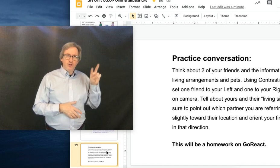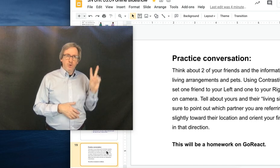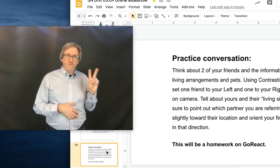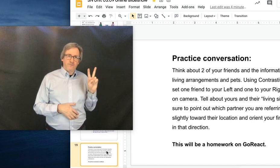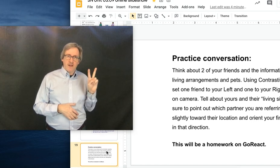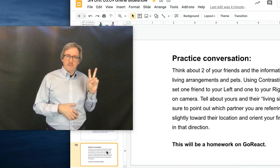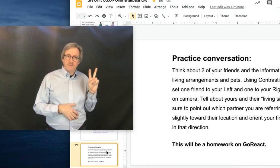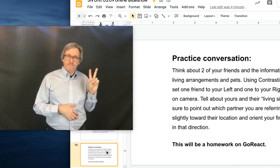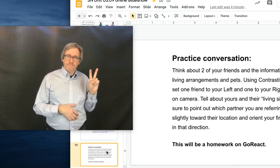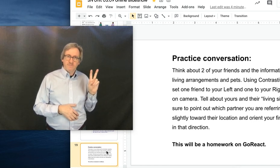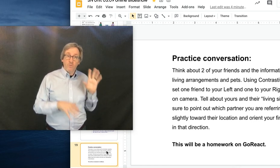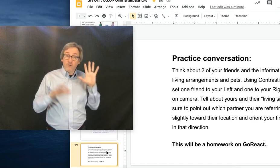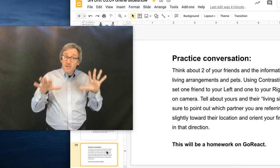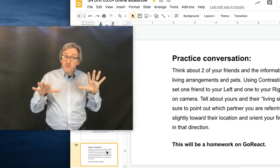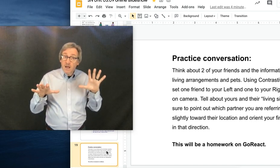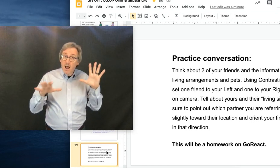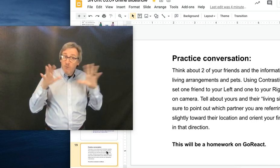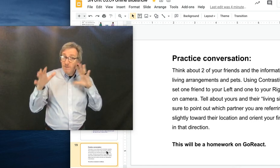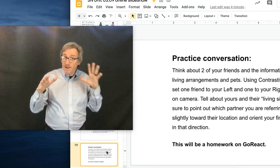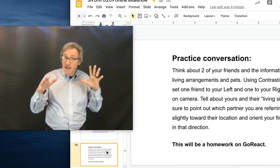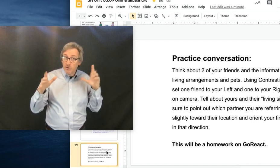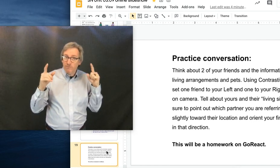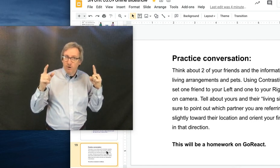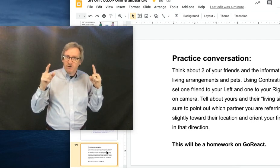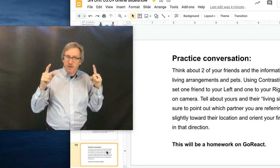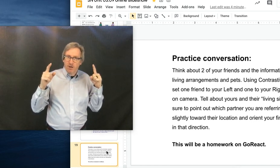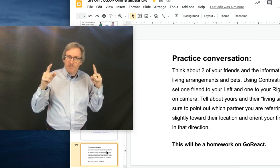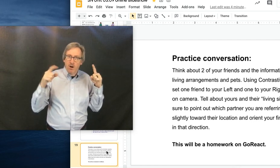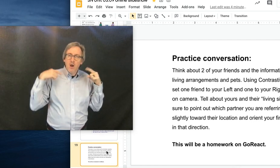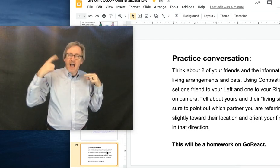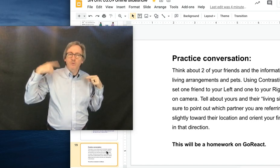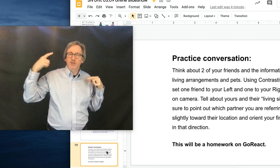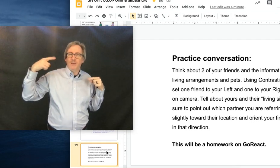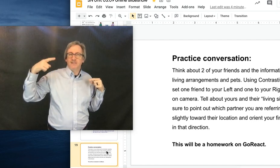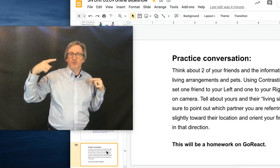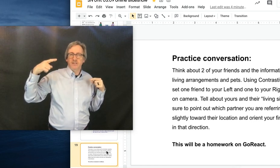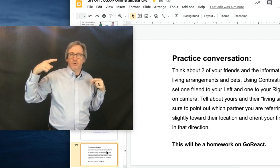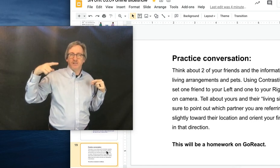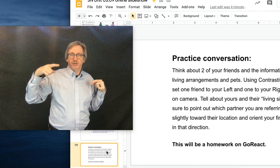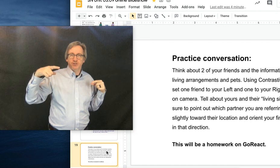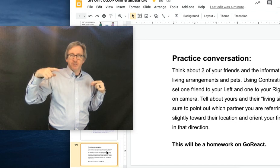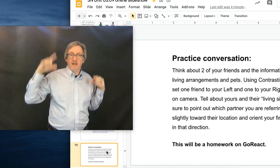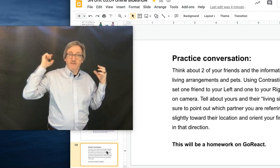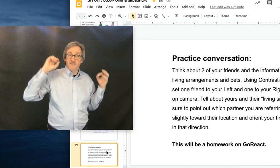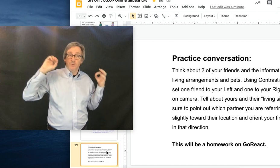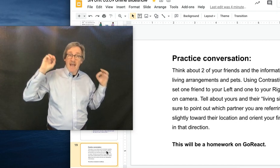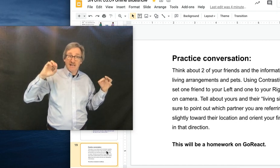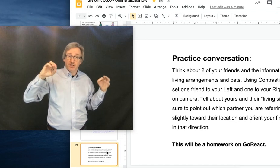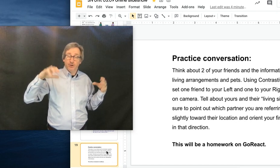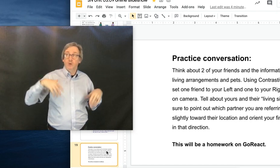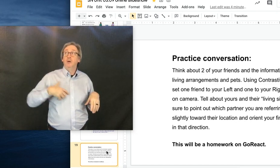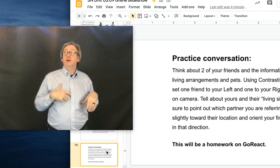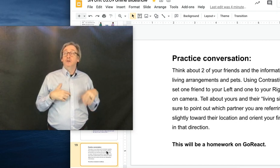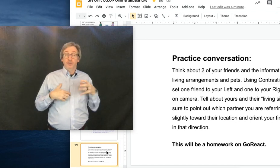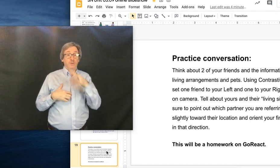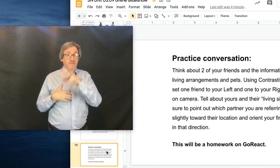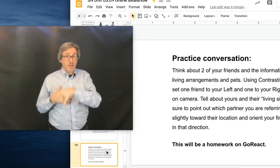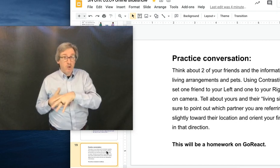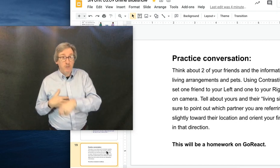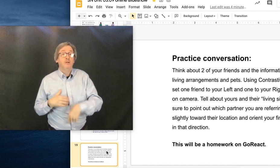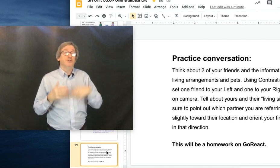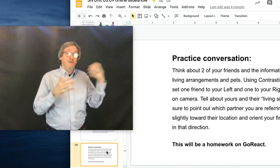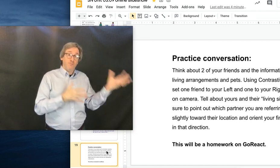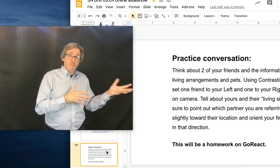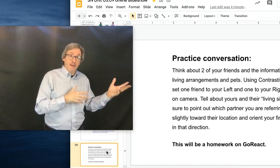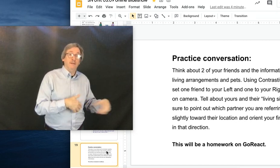about 2 of your friends. We've already, hopefully by now, you've already thought about how would you answer these questions yourself. If someone asked you, do you live